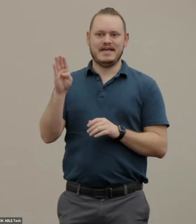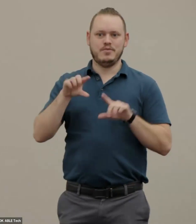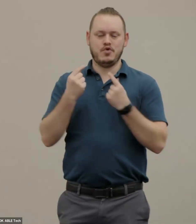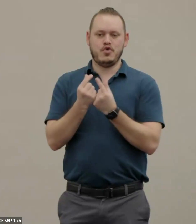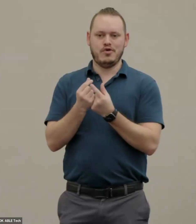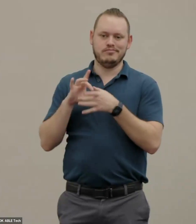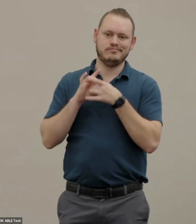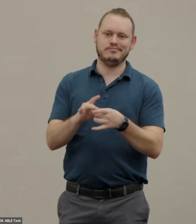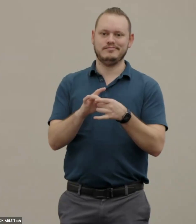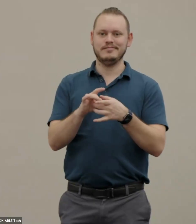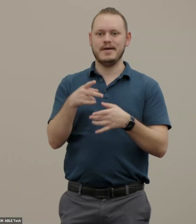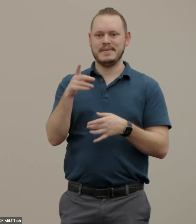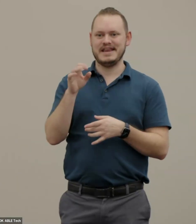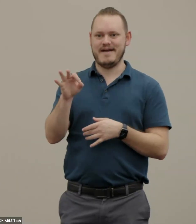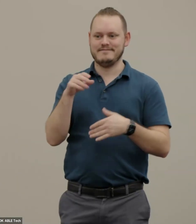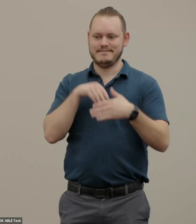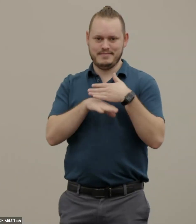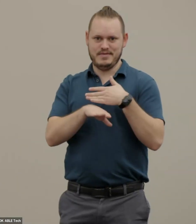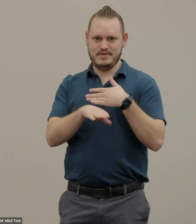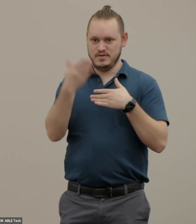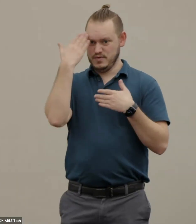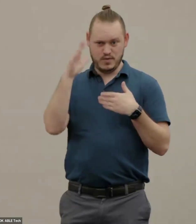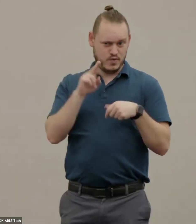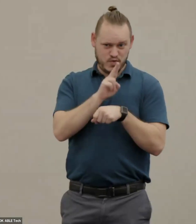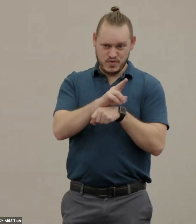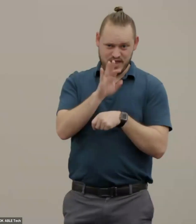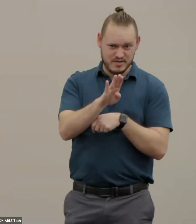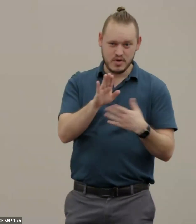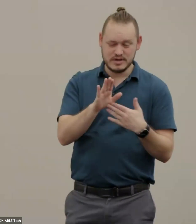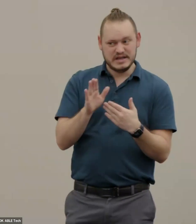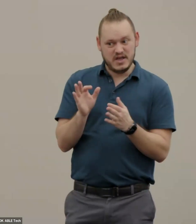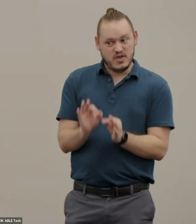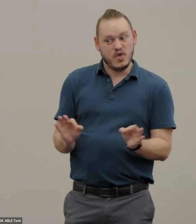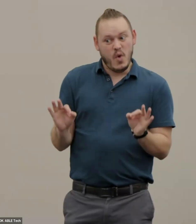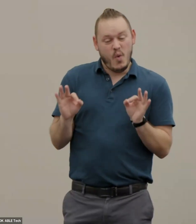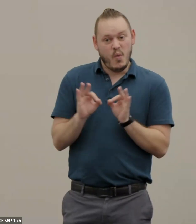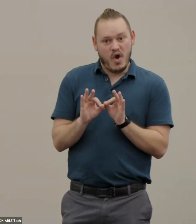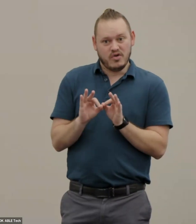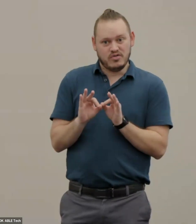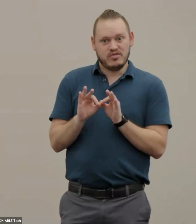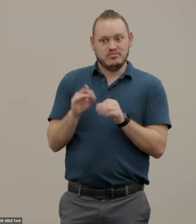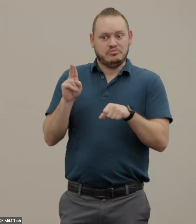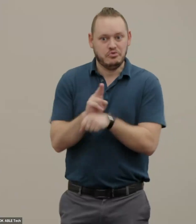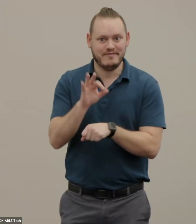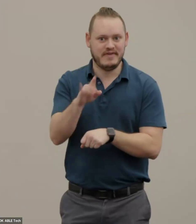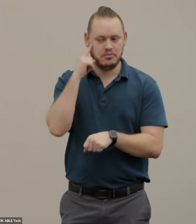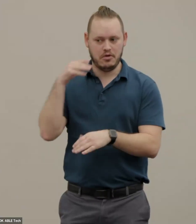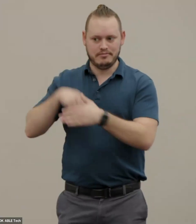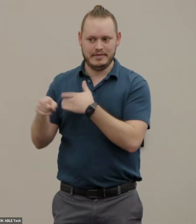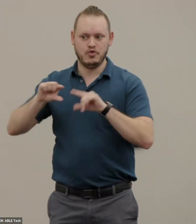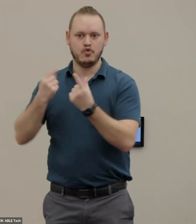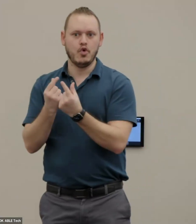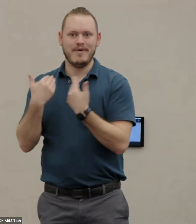group. And I know some of you may or may not be on Facebook. It's almost worth being on there just to access this group. We've got